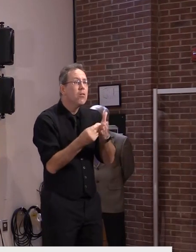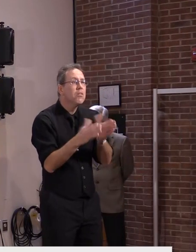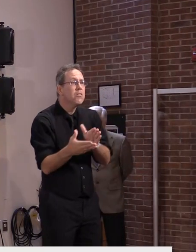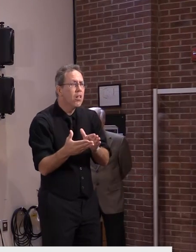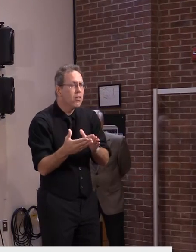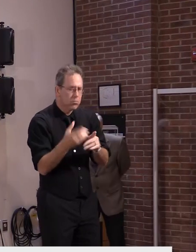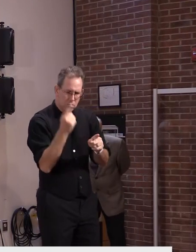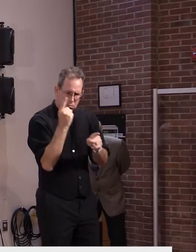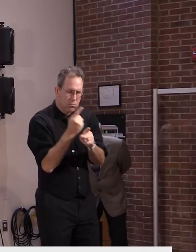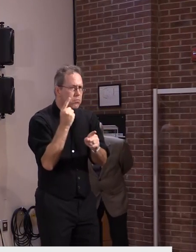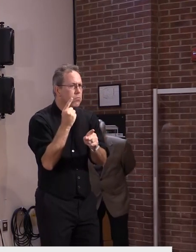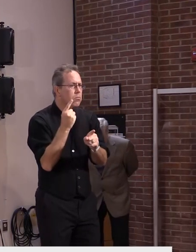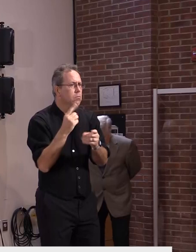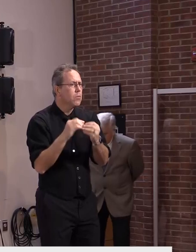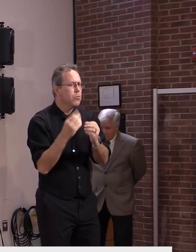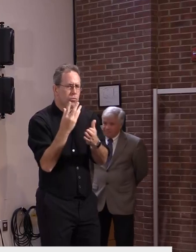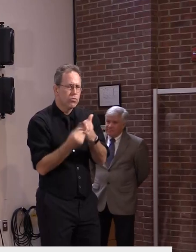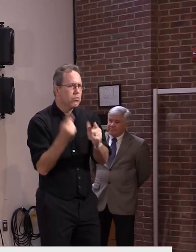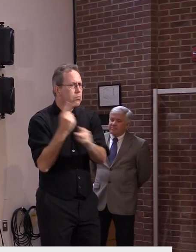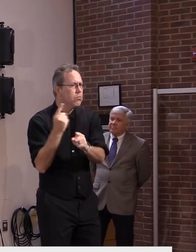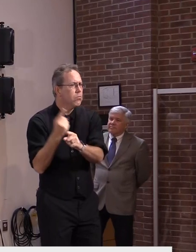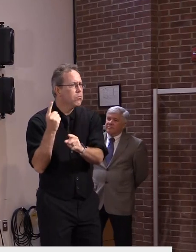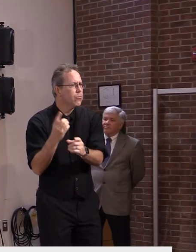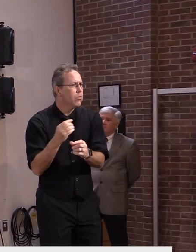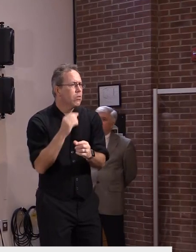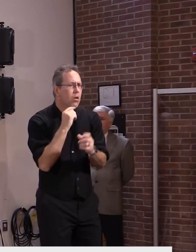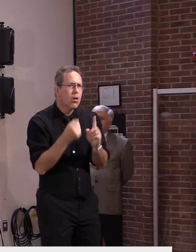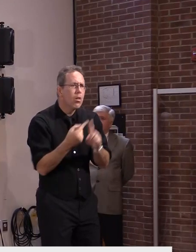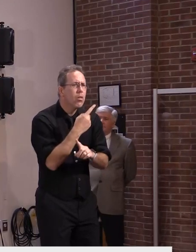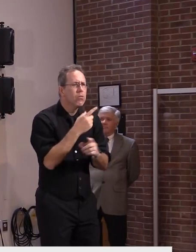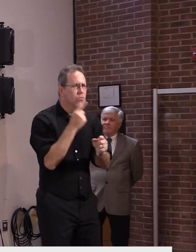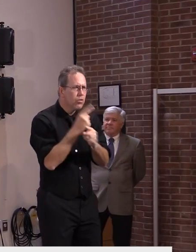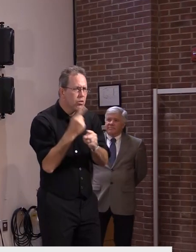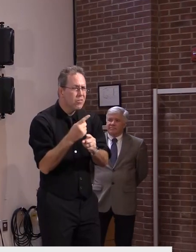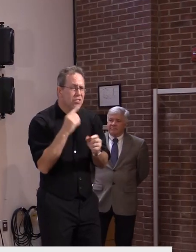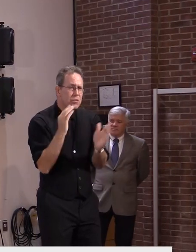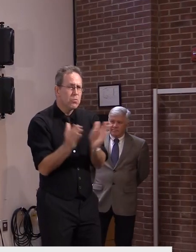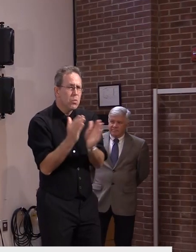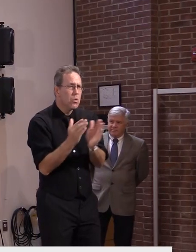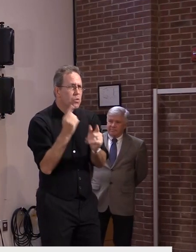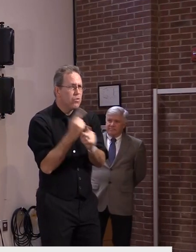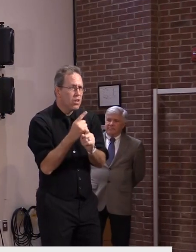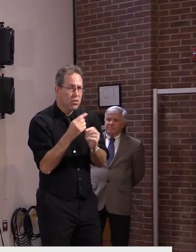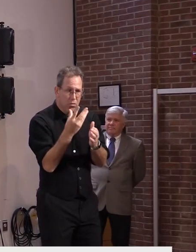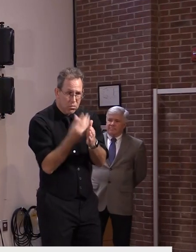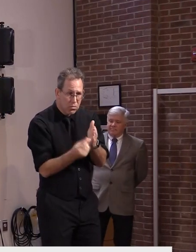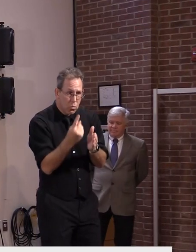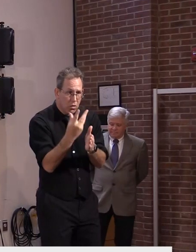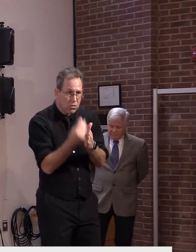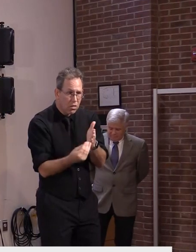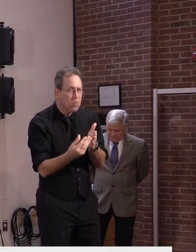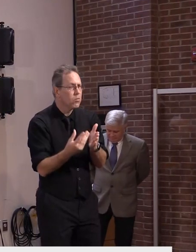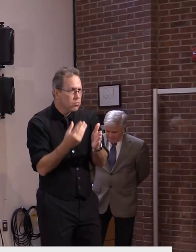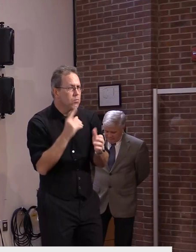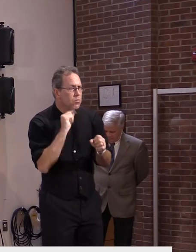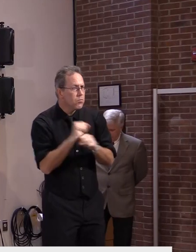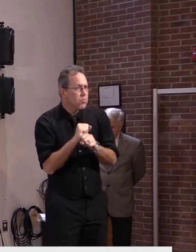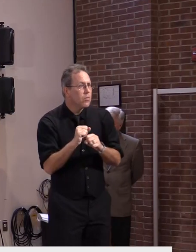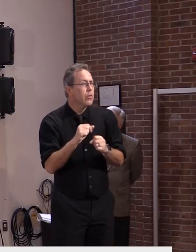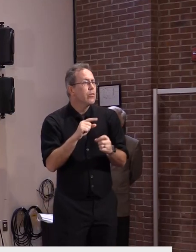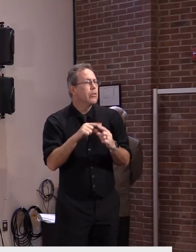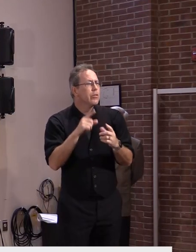numbers, all of these deaths go through our medical examiner's office. The death certificates are always